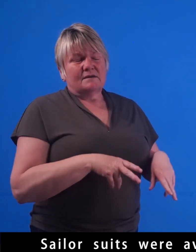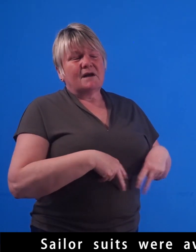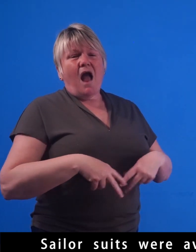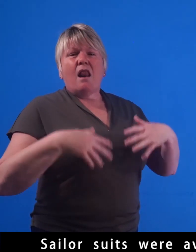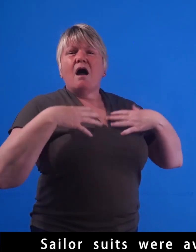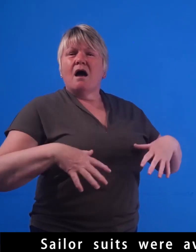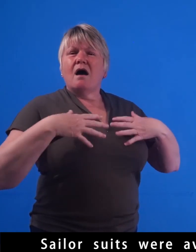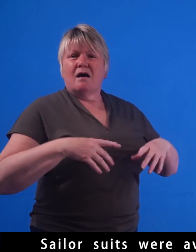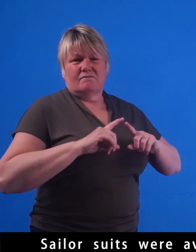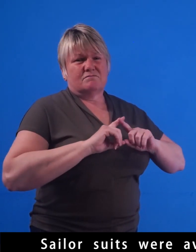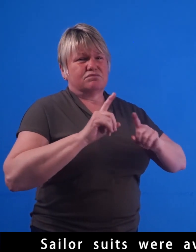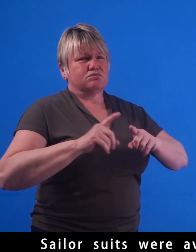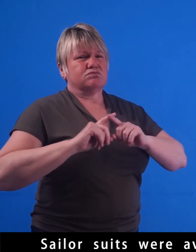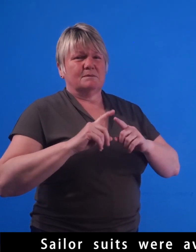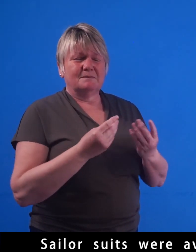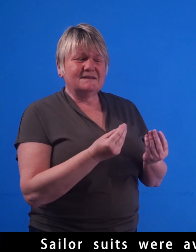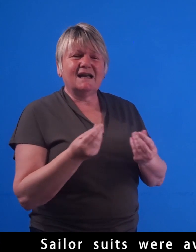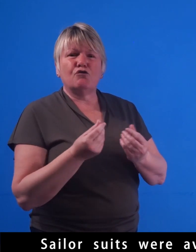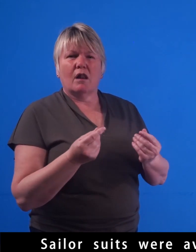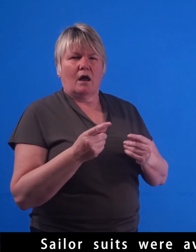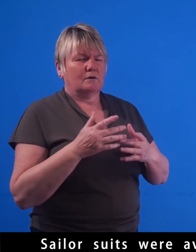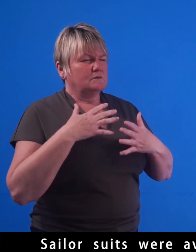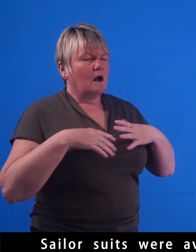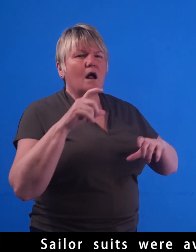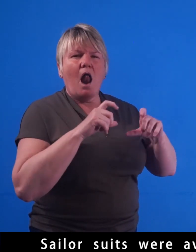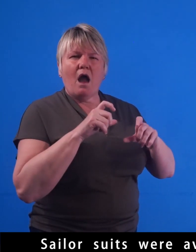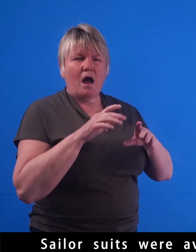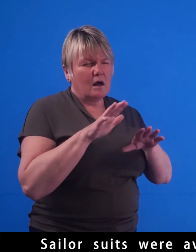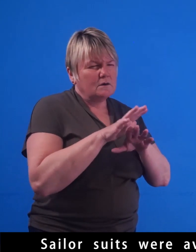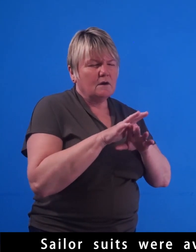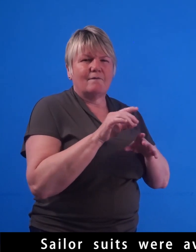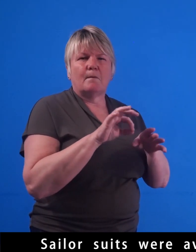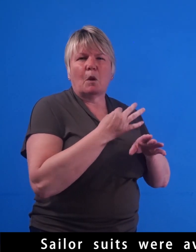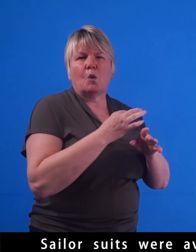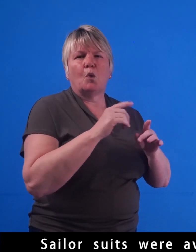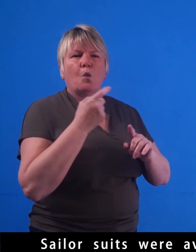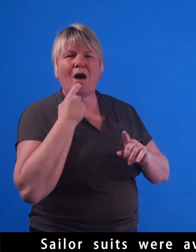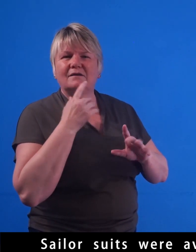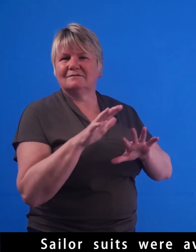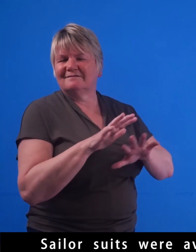Sailor suits were available in a variety of styles, fabrics, and shades of blue and white.